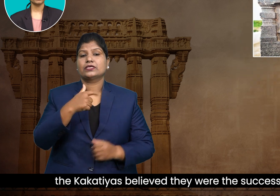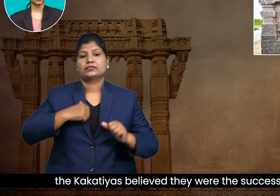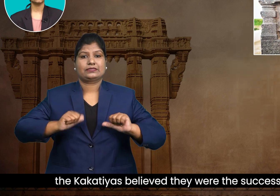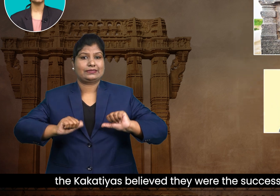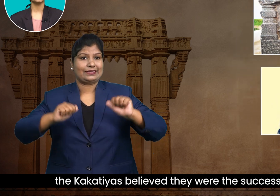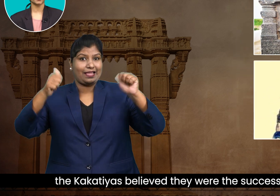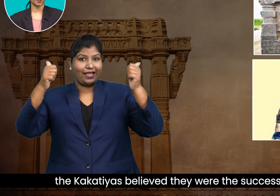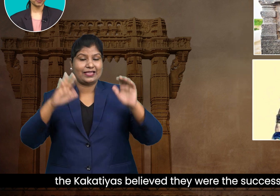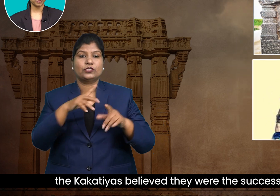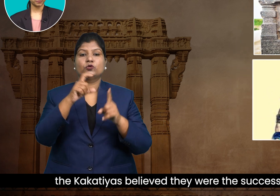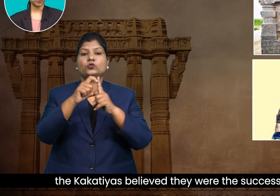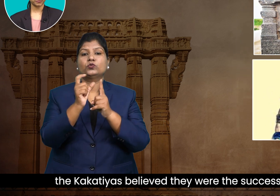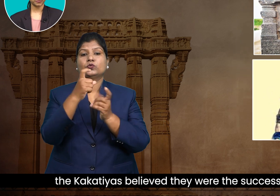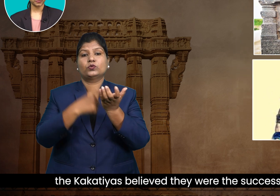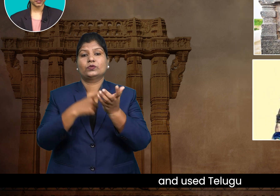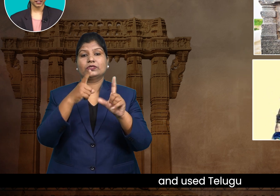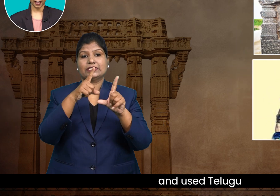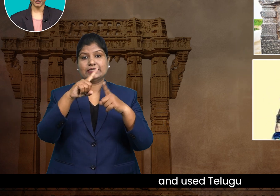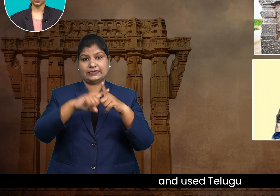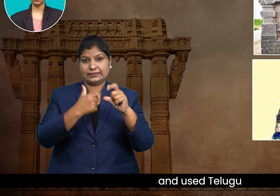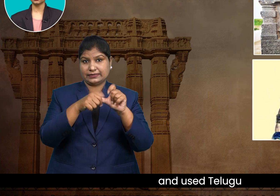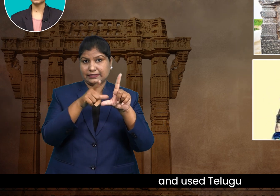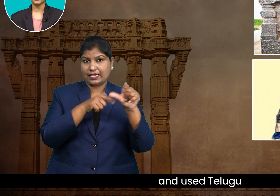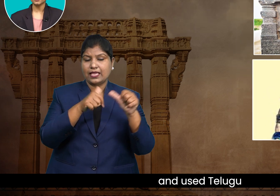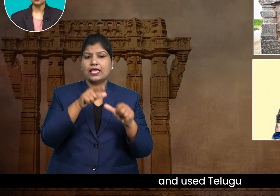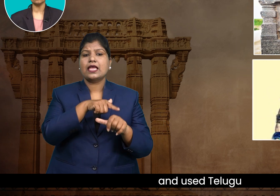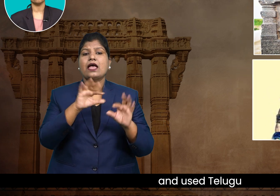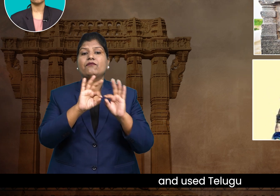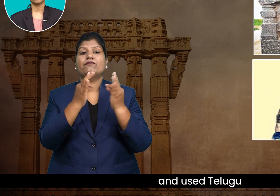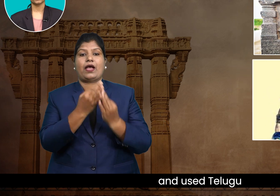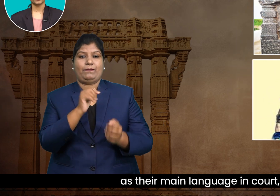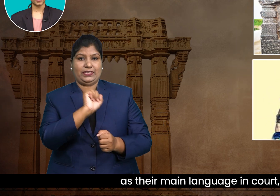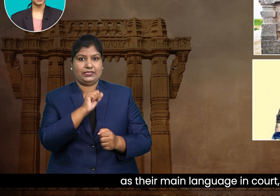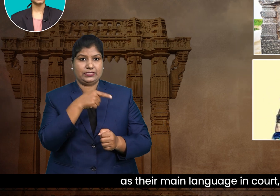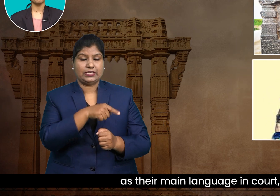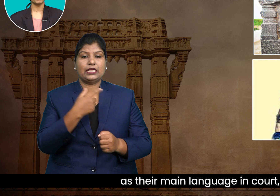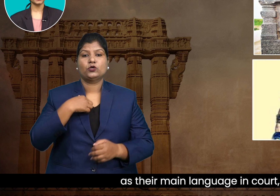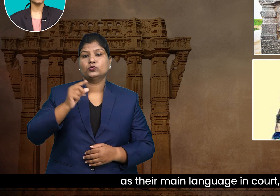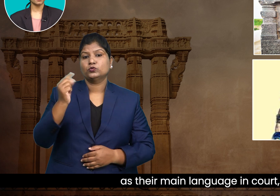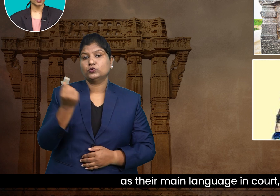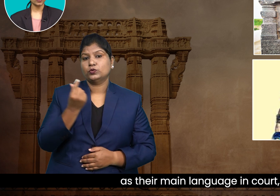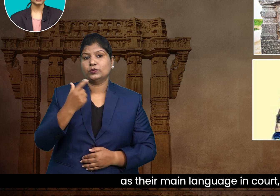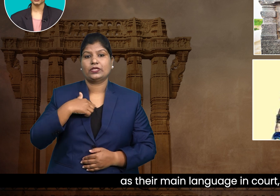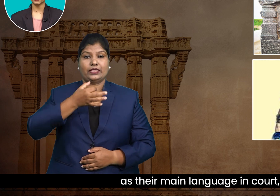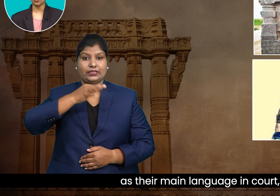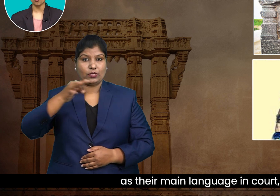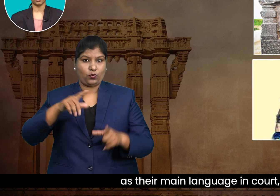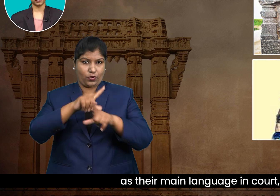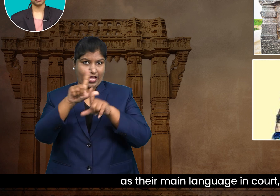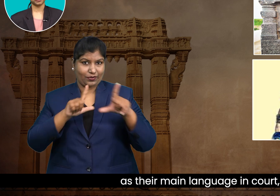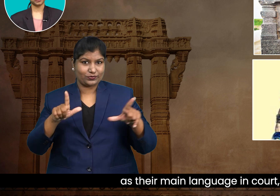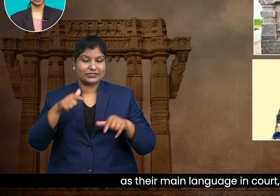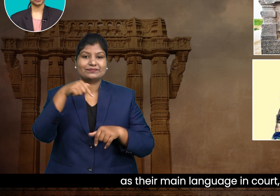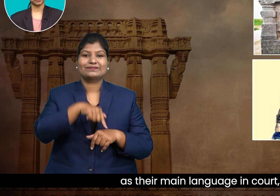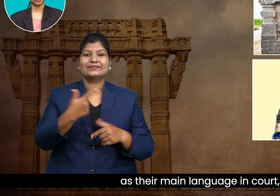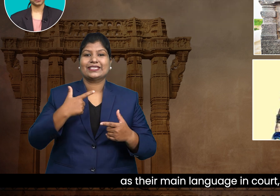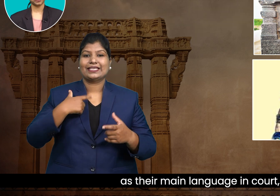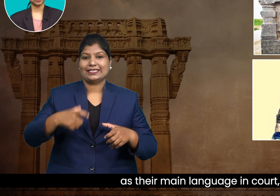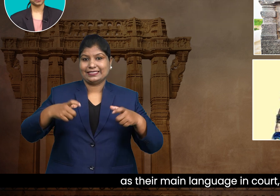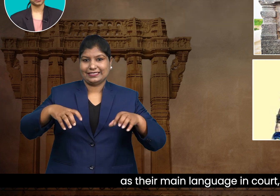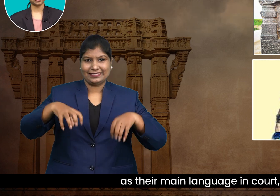of Durjaya and used Telugu as their main language in court,